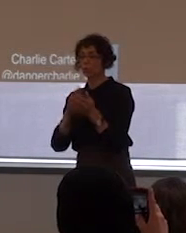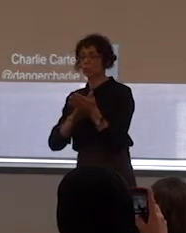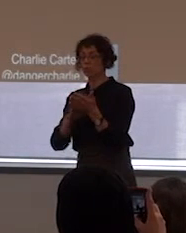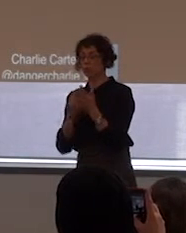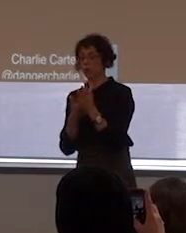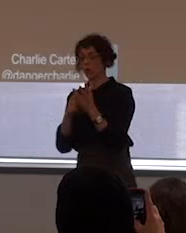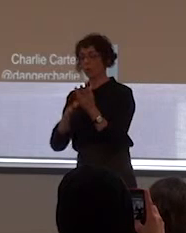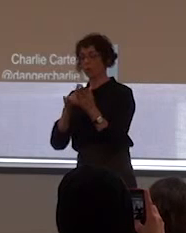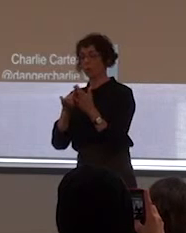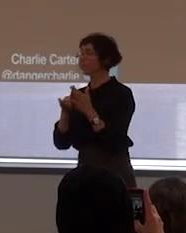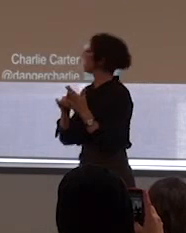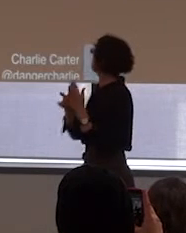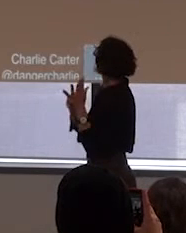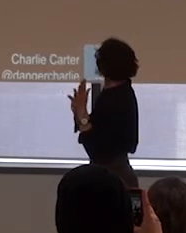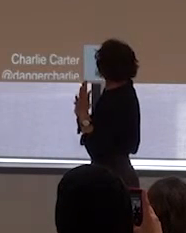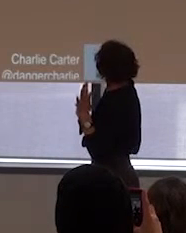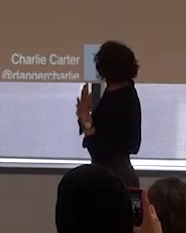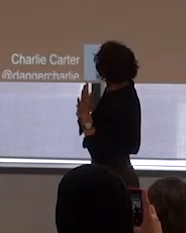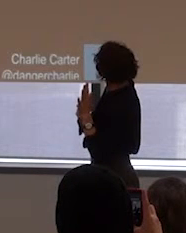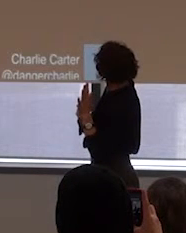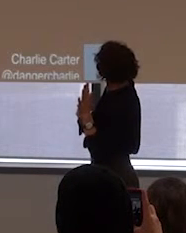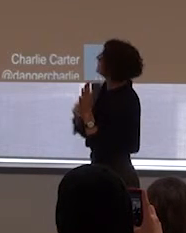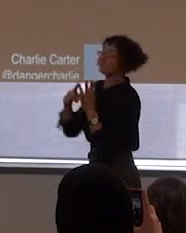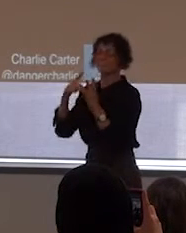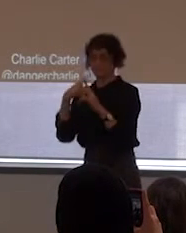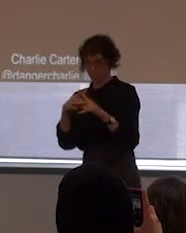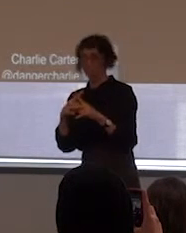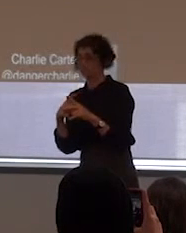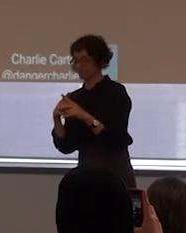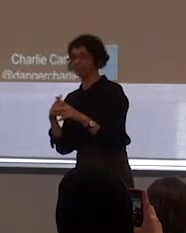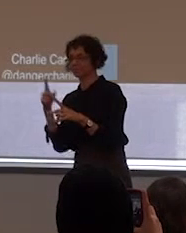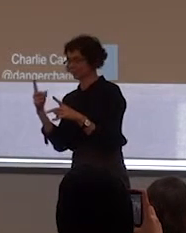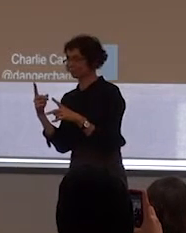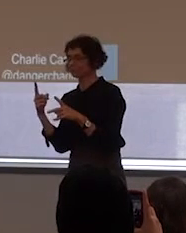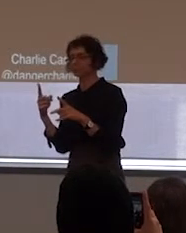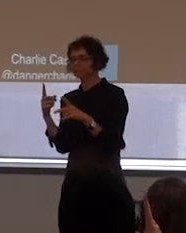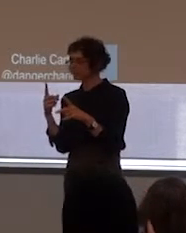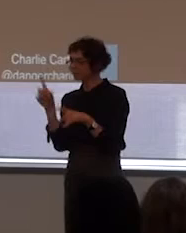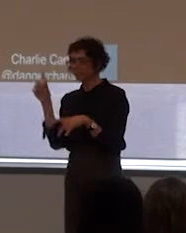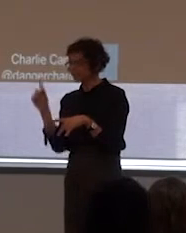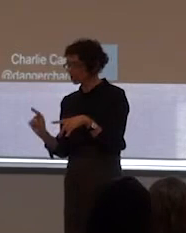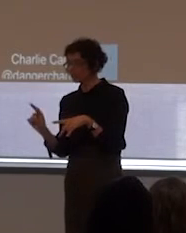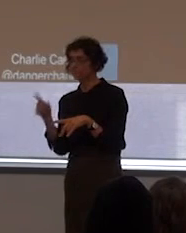reader. And not only that, you could use it on a Chromebook. That's a very cheap and